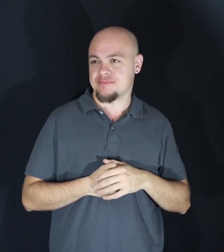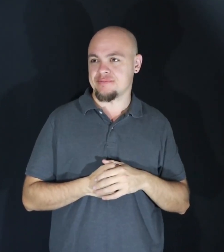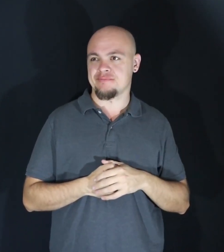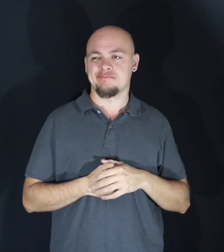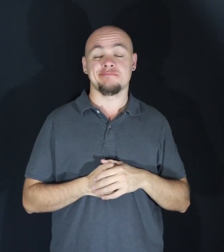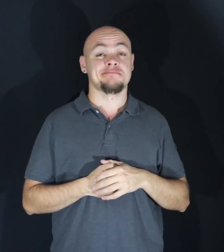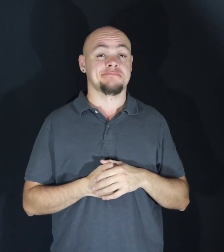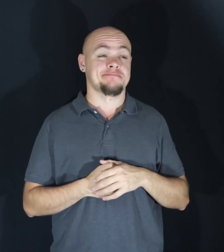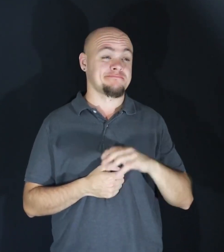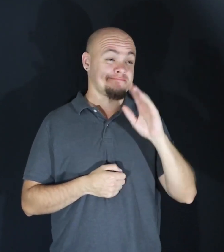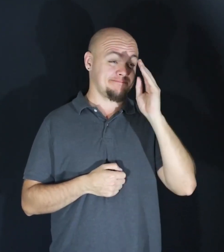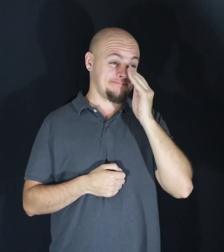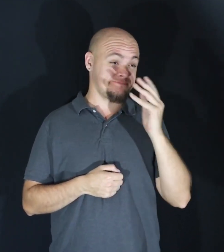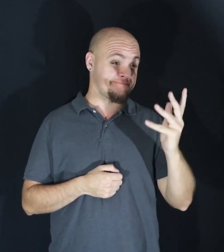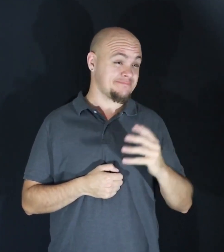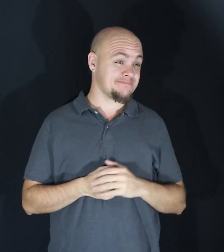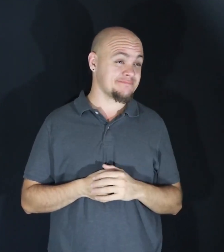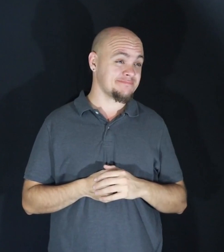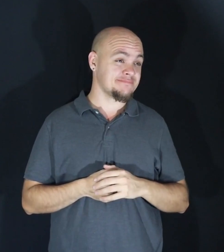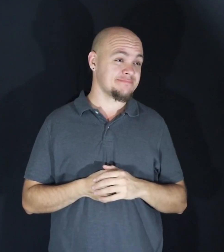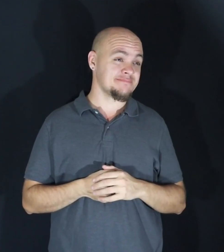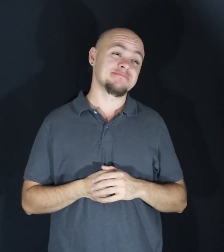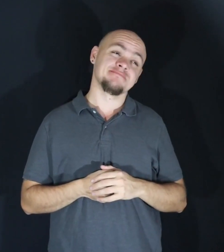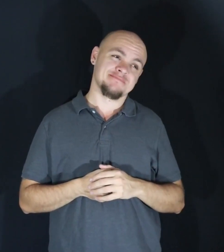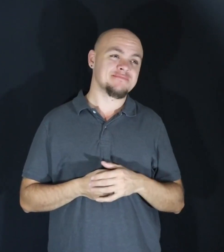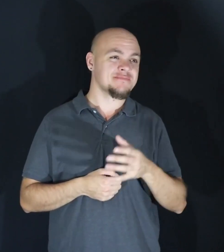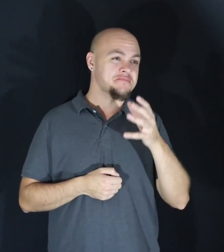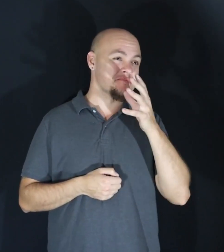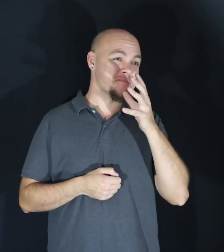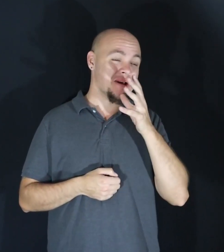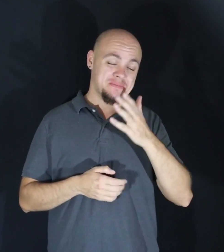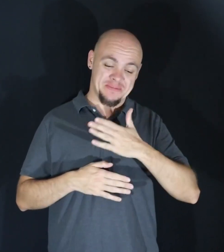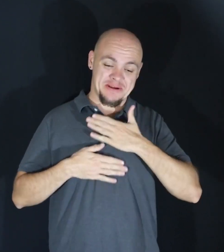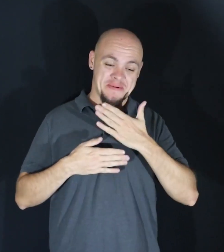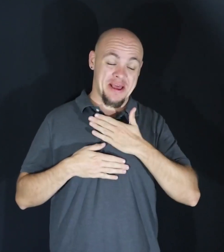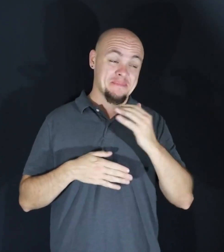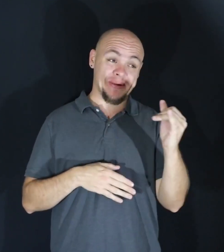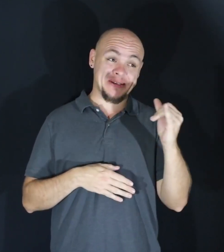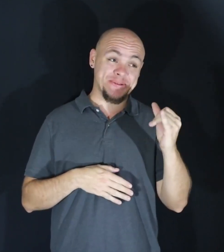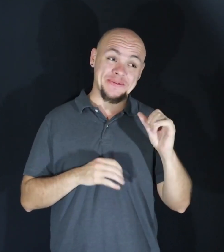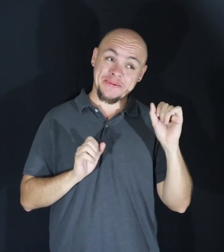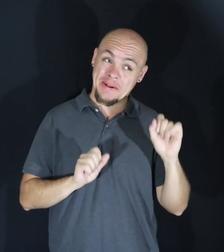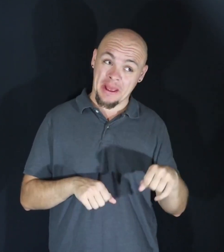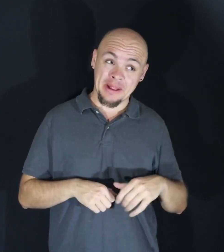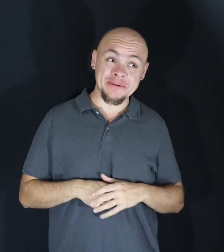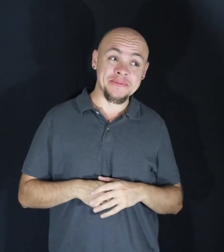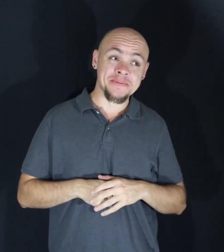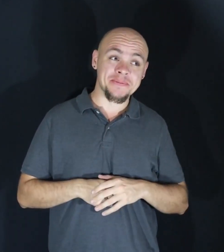I said, "Moms get to have joy too."